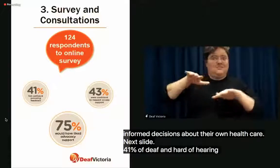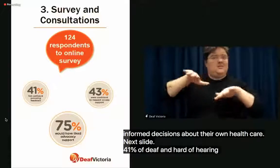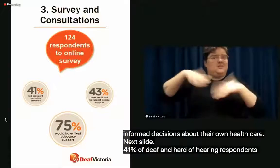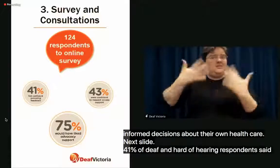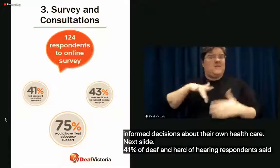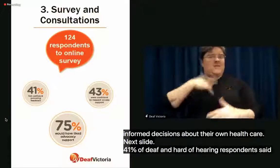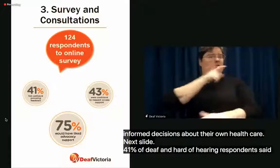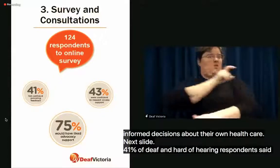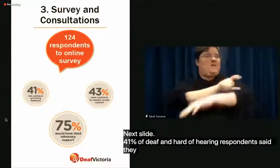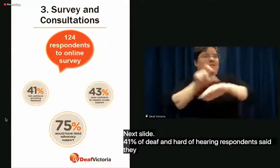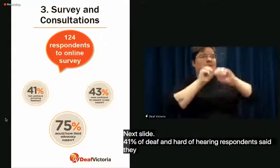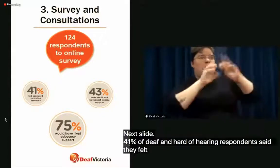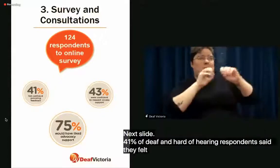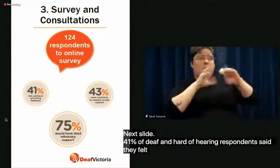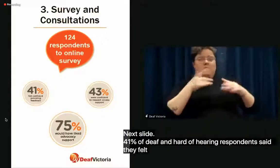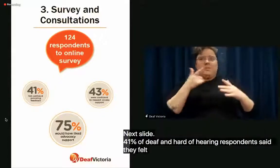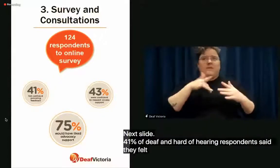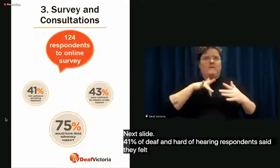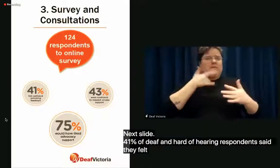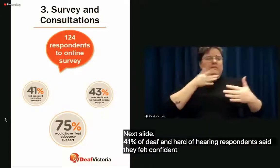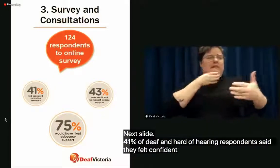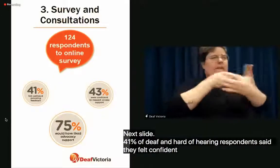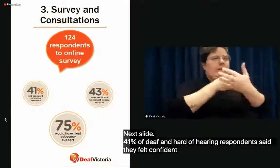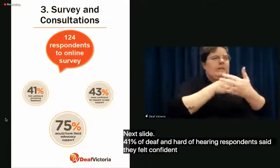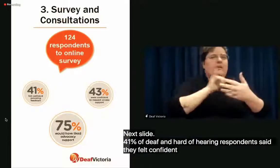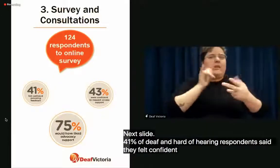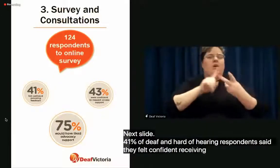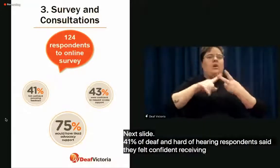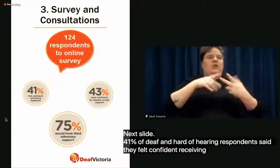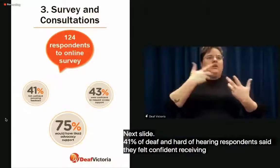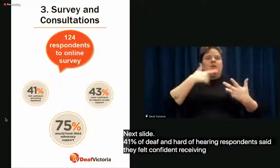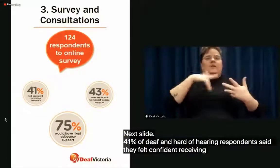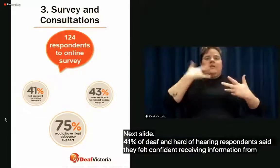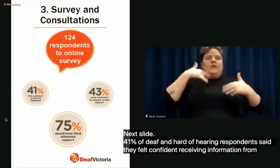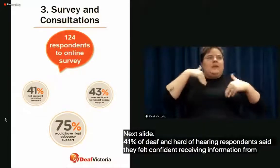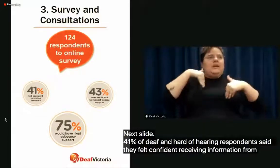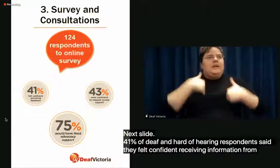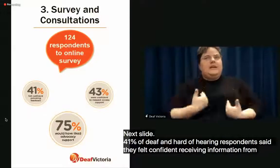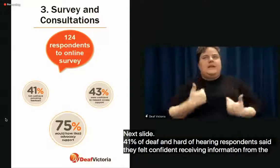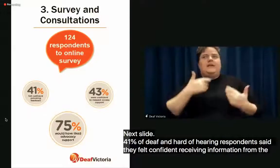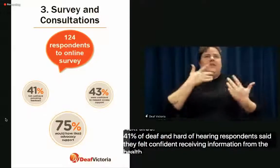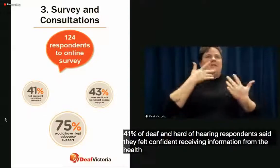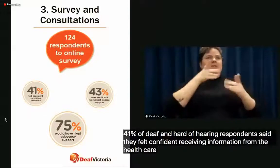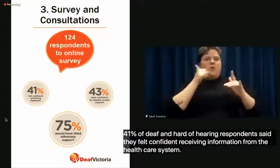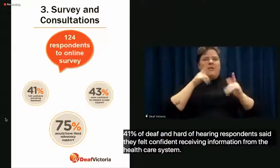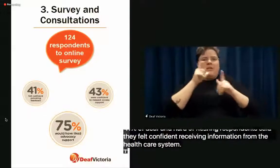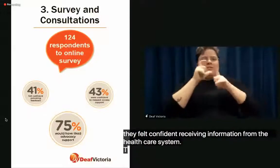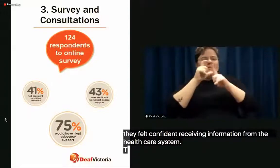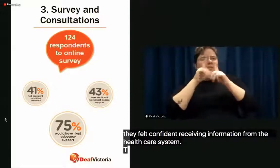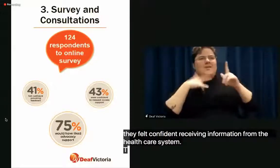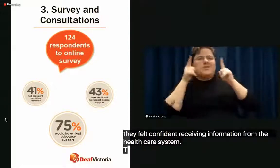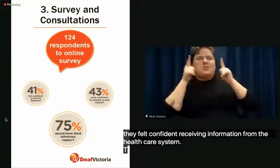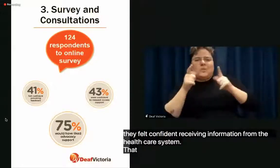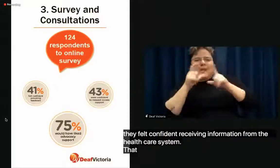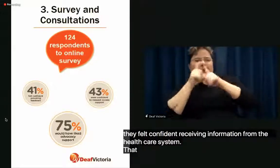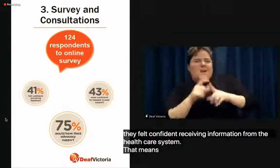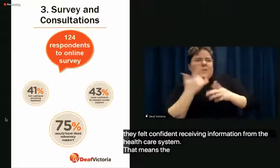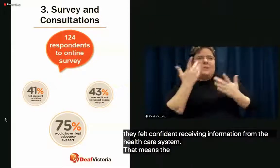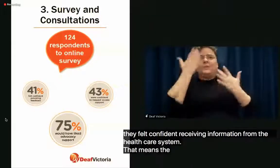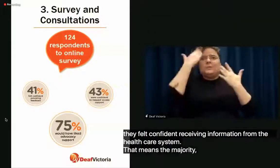from the healthcare system. That means a majority, 59%, did not. They didn't understand, thought it